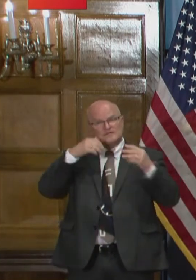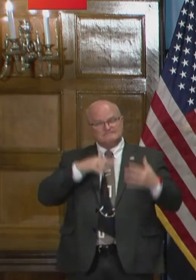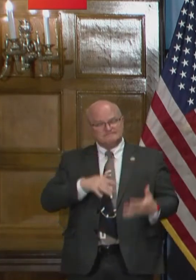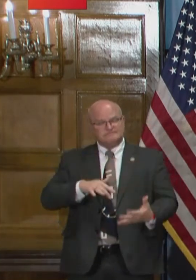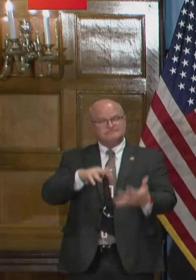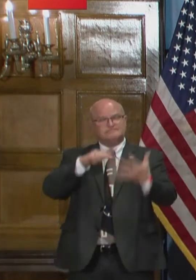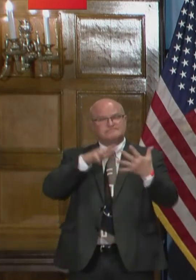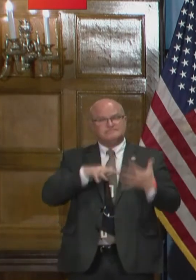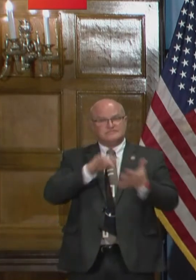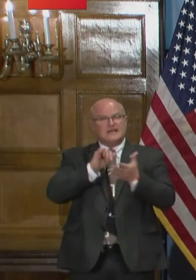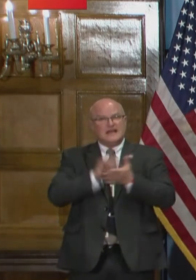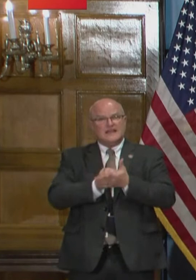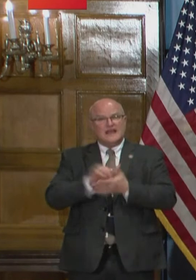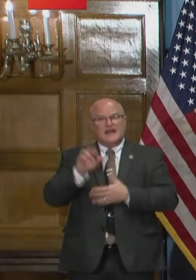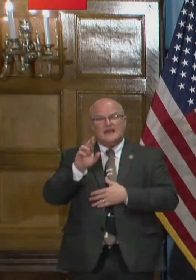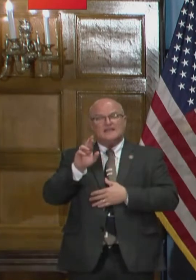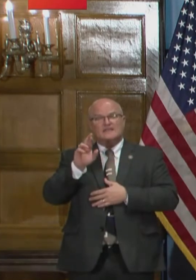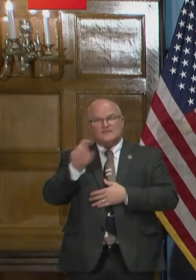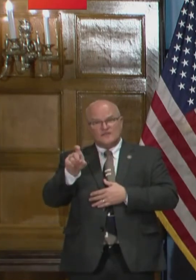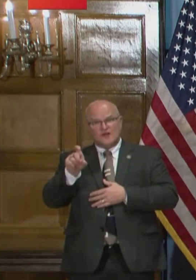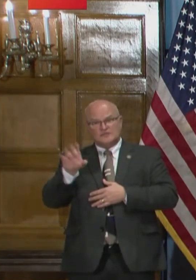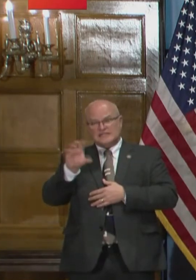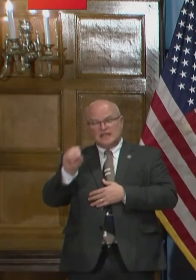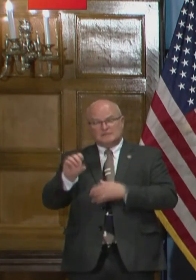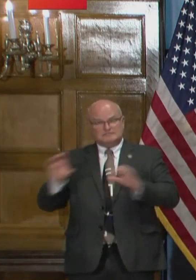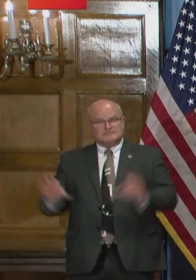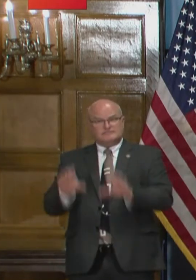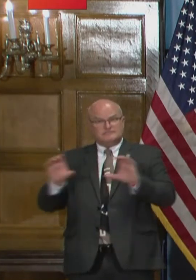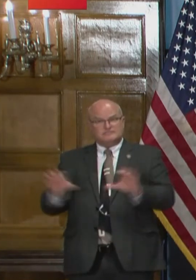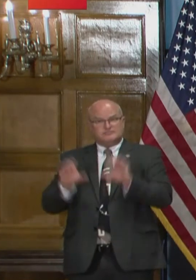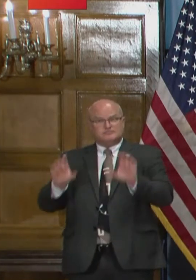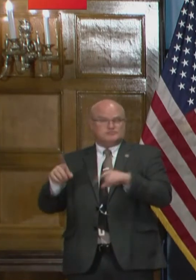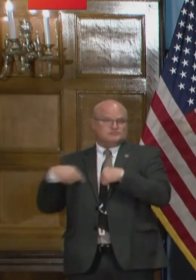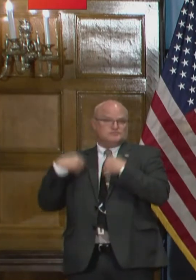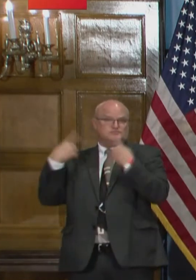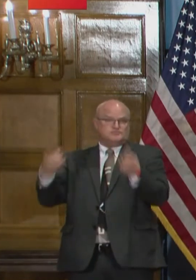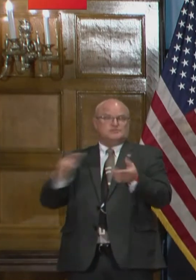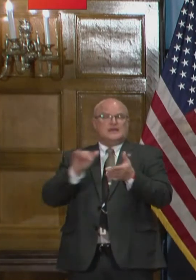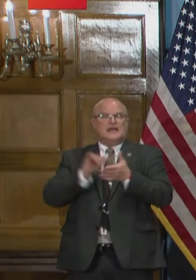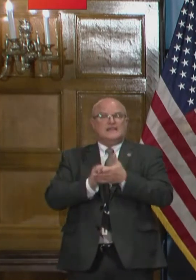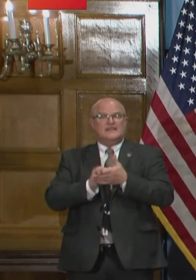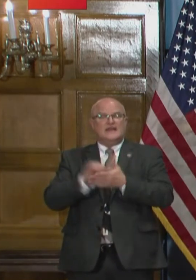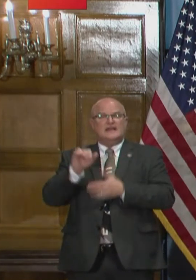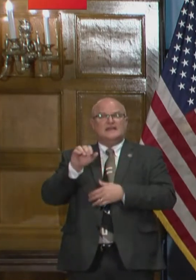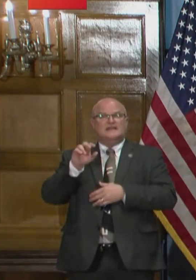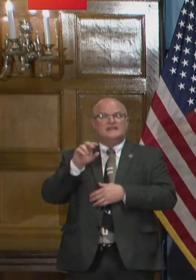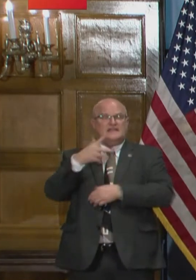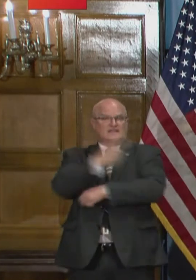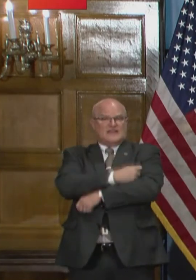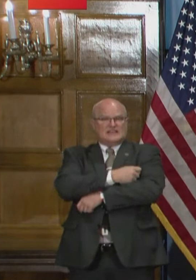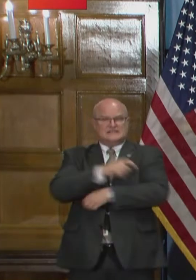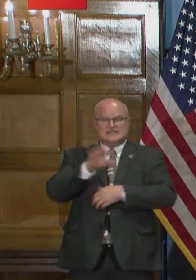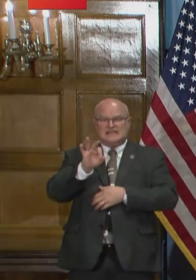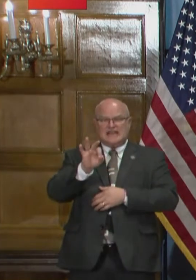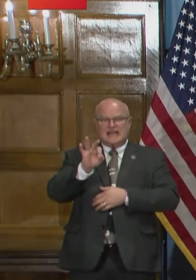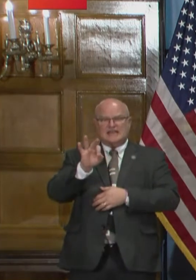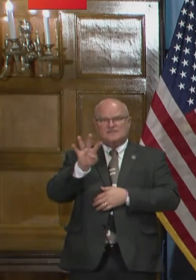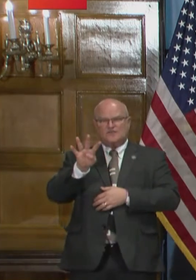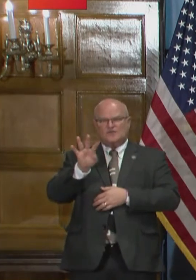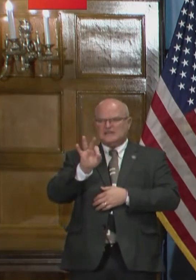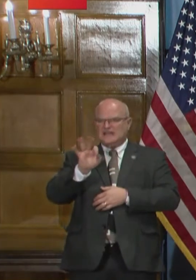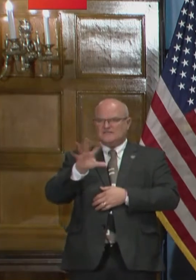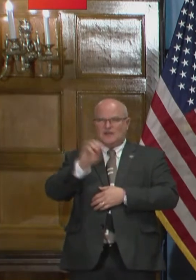the pharmaceutical companies conducted that the vaccines are either 94 or 95%